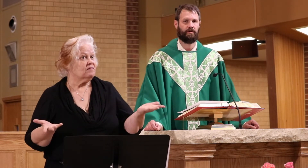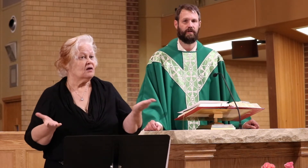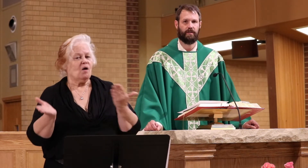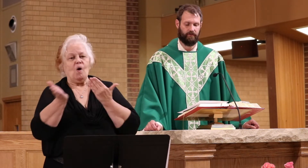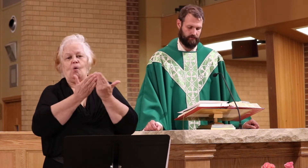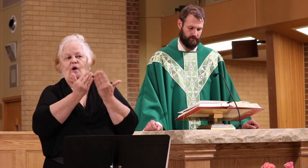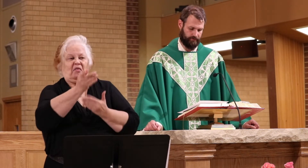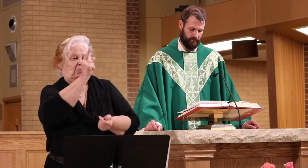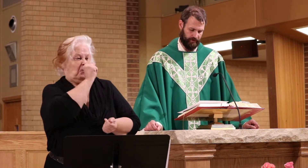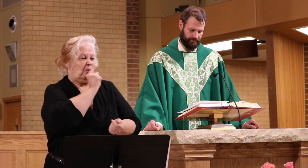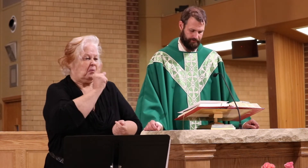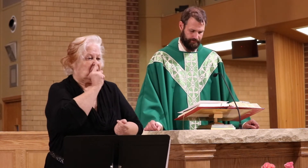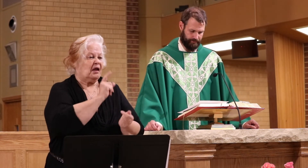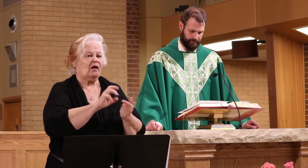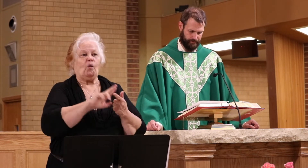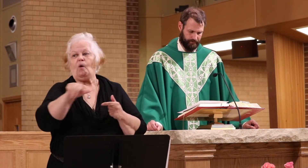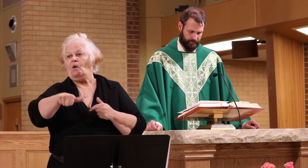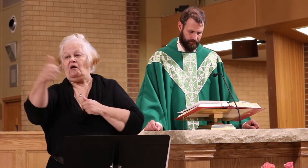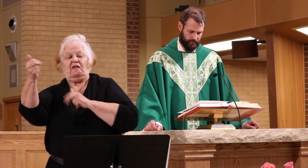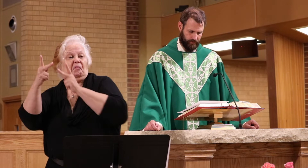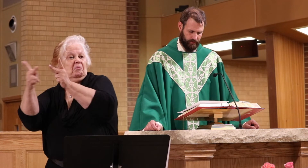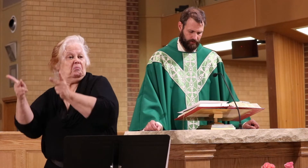whether it is a Greek or foreign.